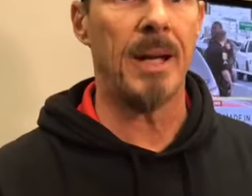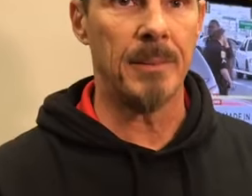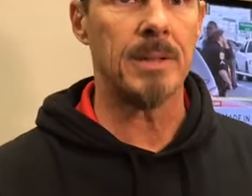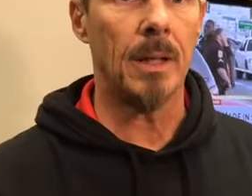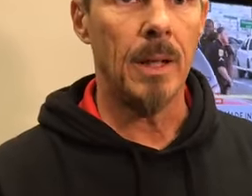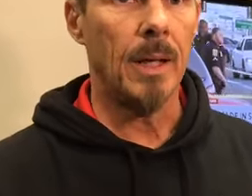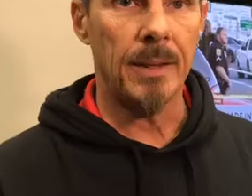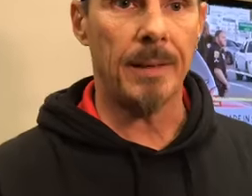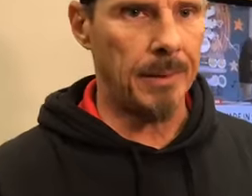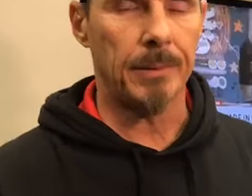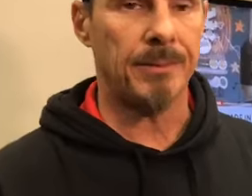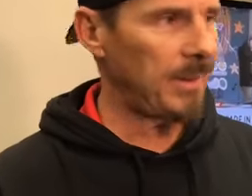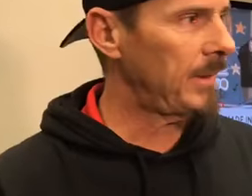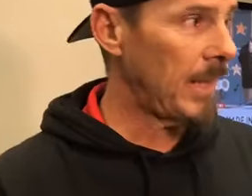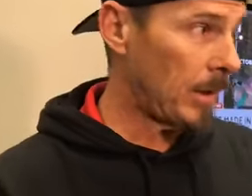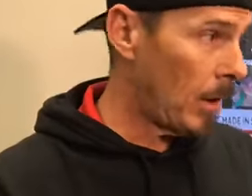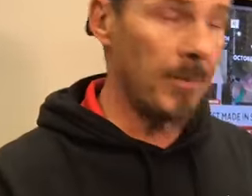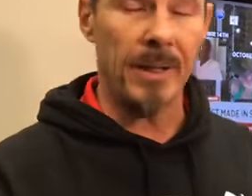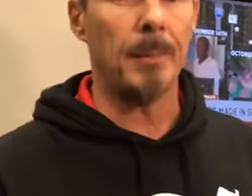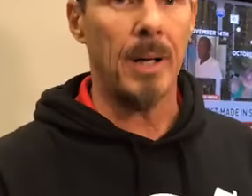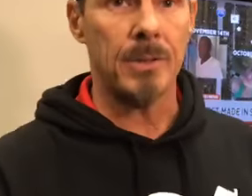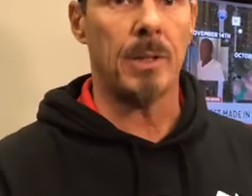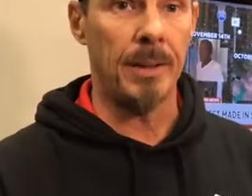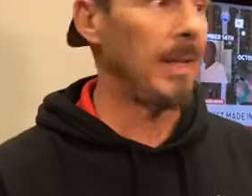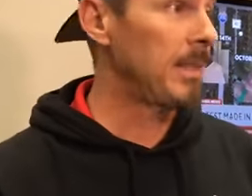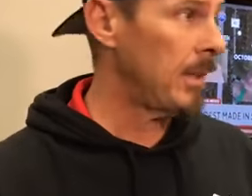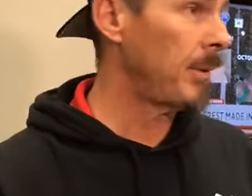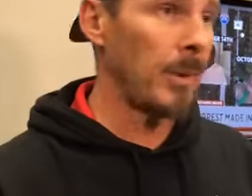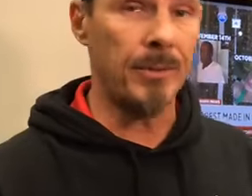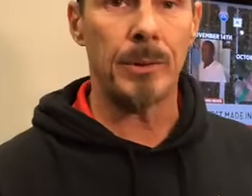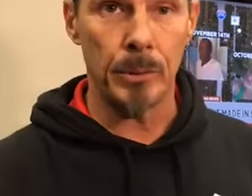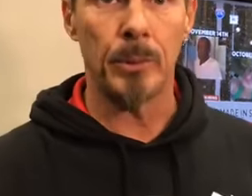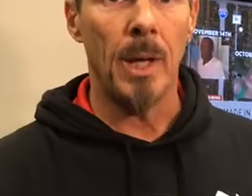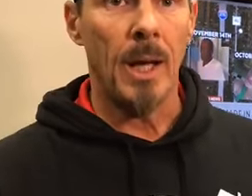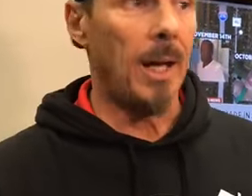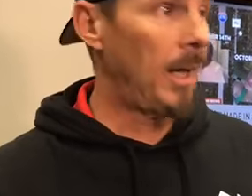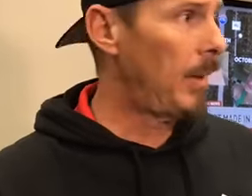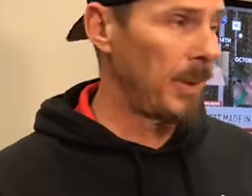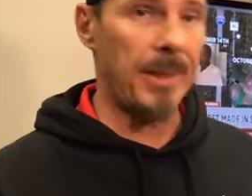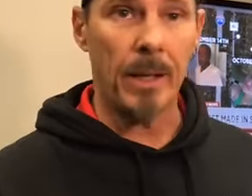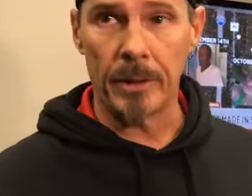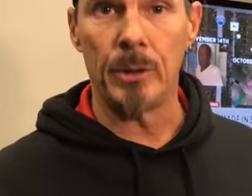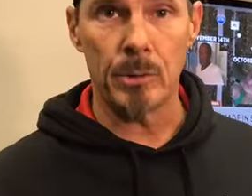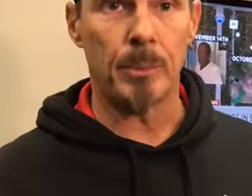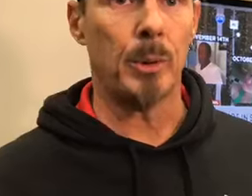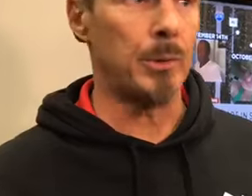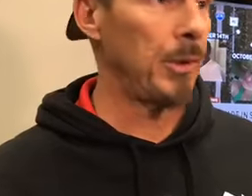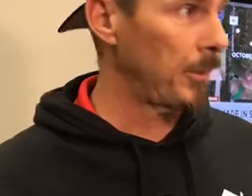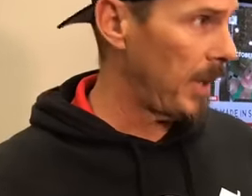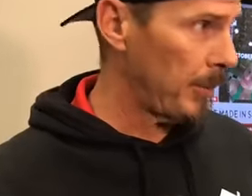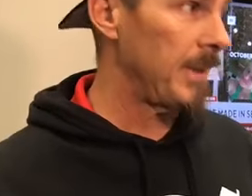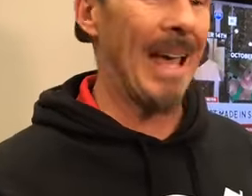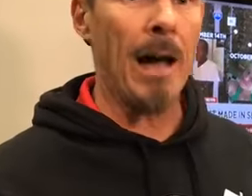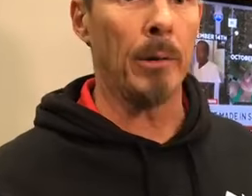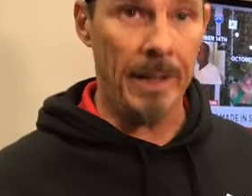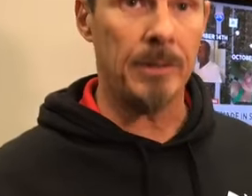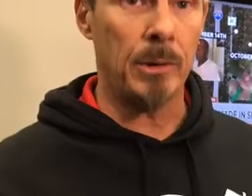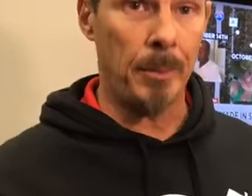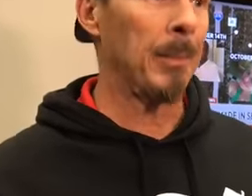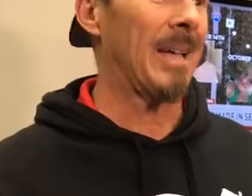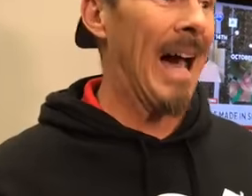their families. Thank you all very much. And each and every one of you, too. I want to thank all the news reporters, too, for keeping this